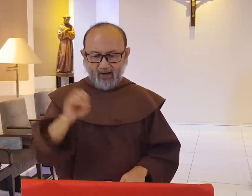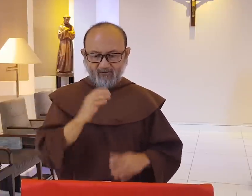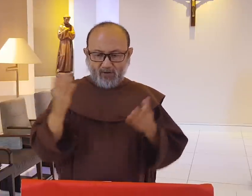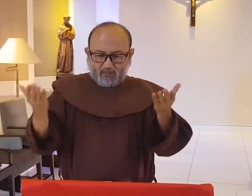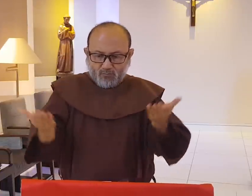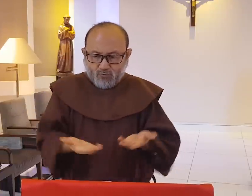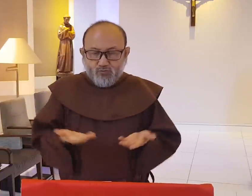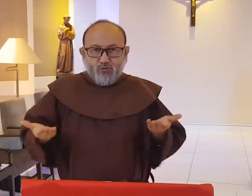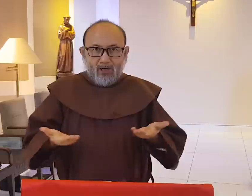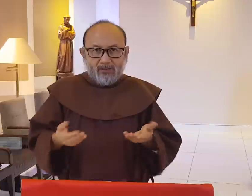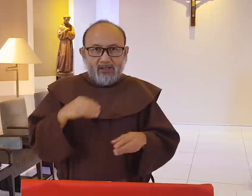lives.